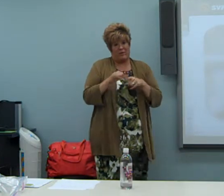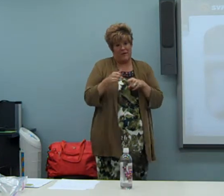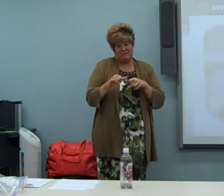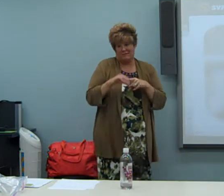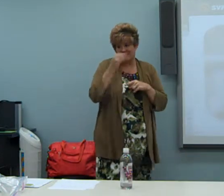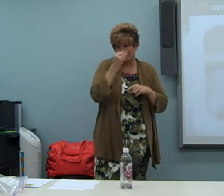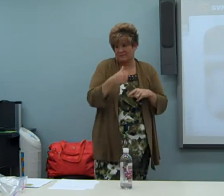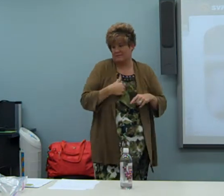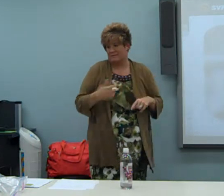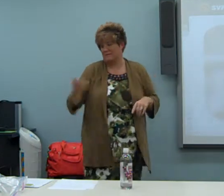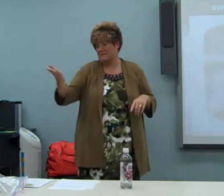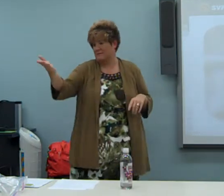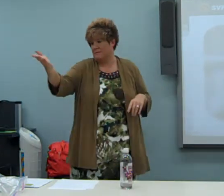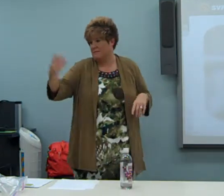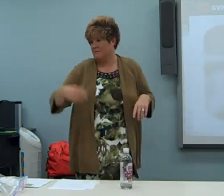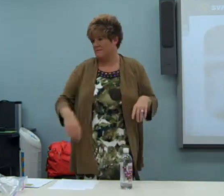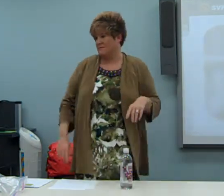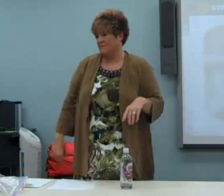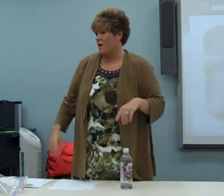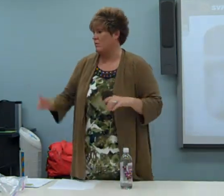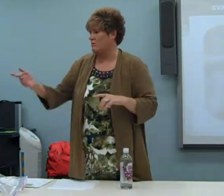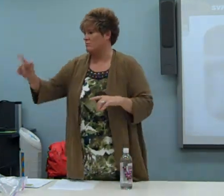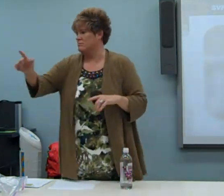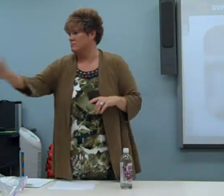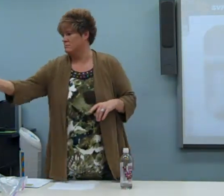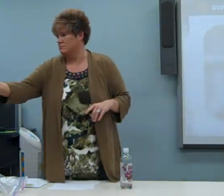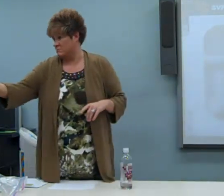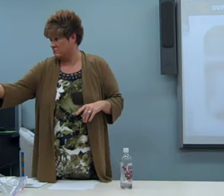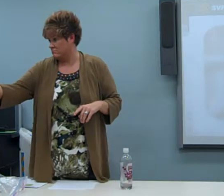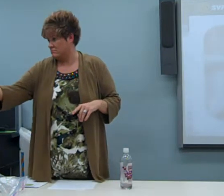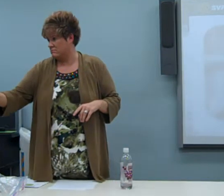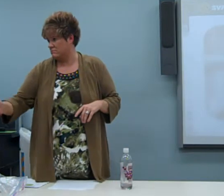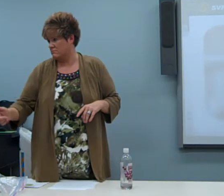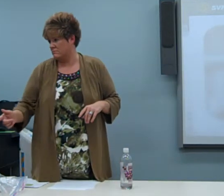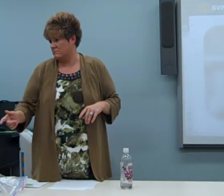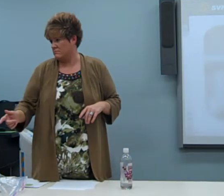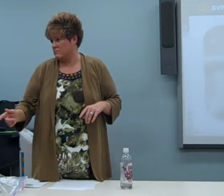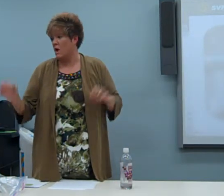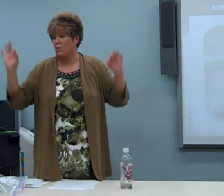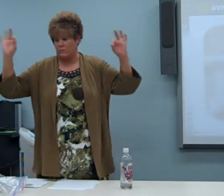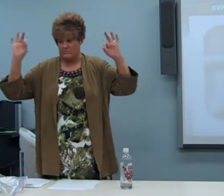I'm fine with cuss words. It's all good. Oh.